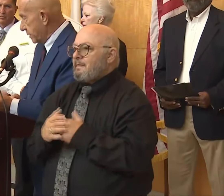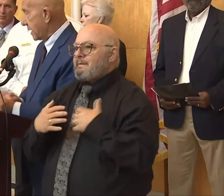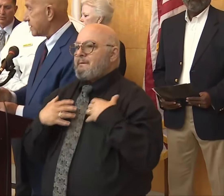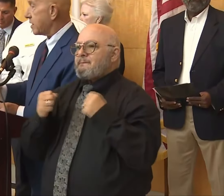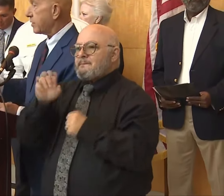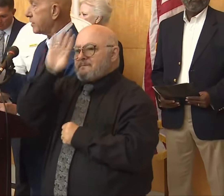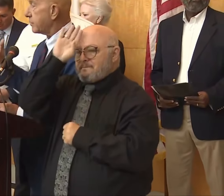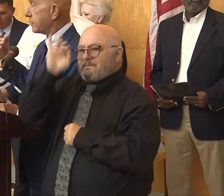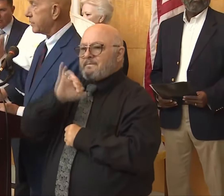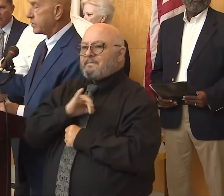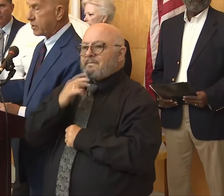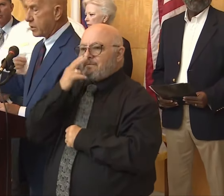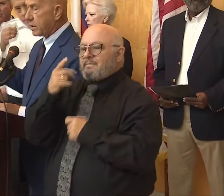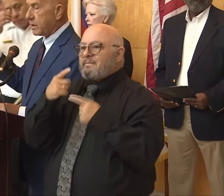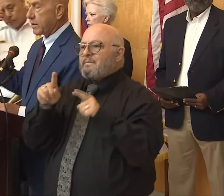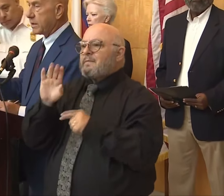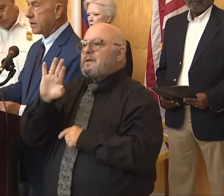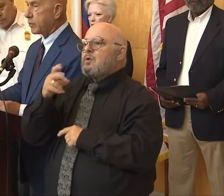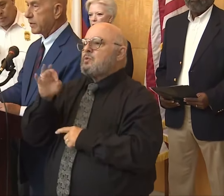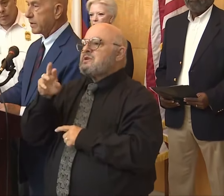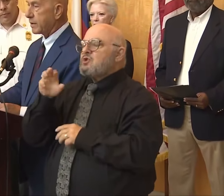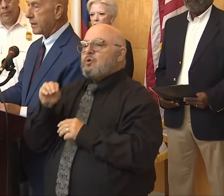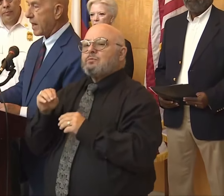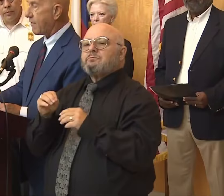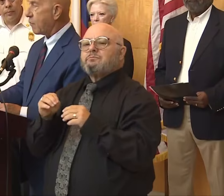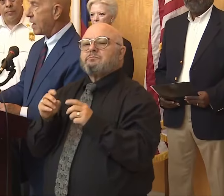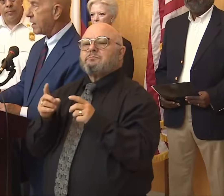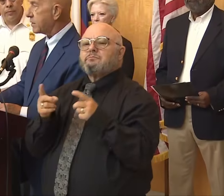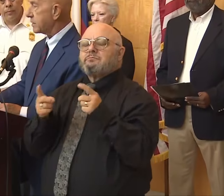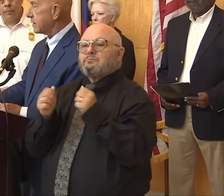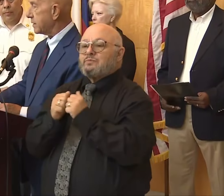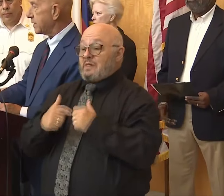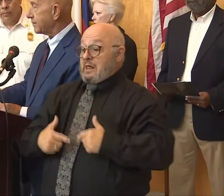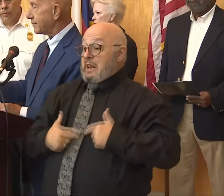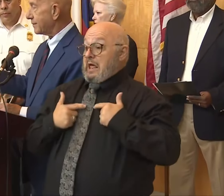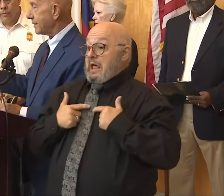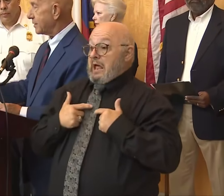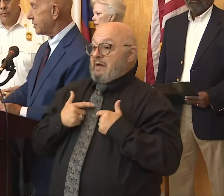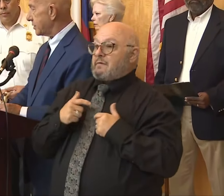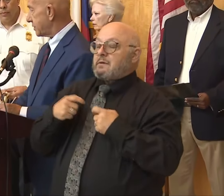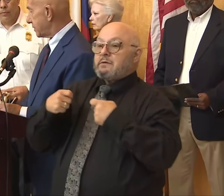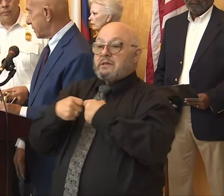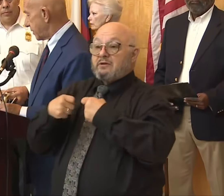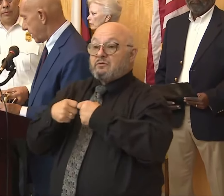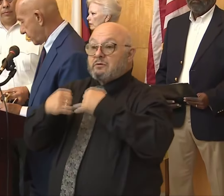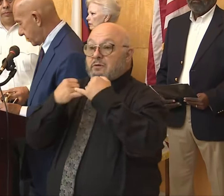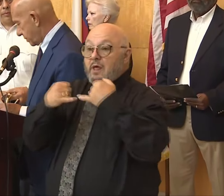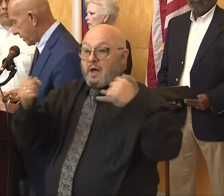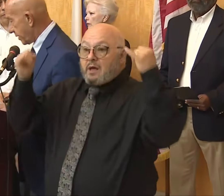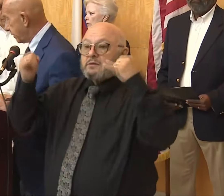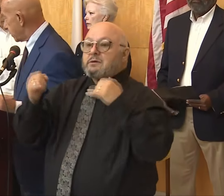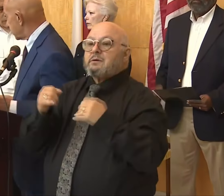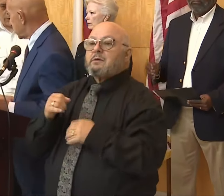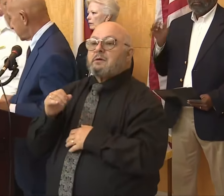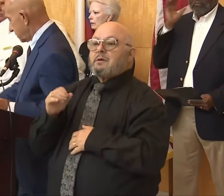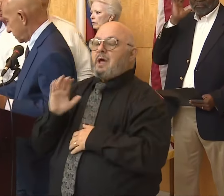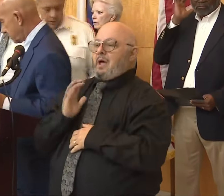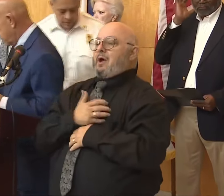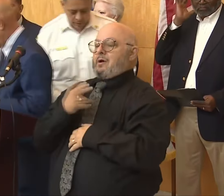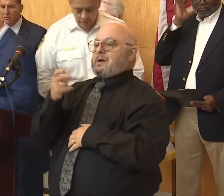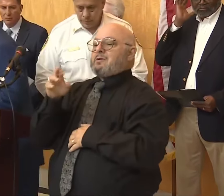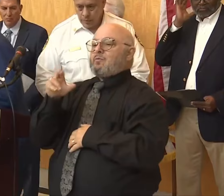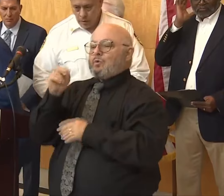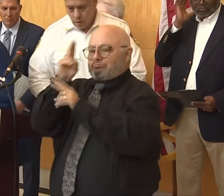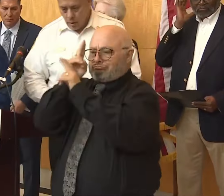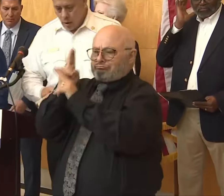firemen that I saw during the Tarico deal with live wires, and it's just, they're our heroes. Yes, sir. Thank